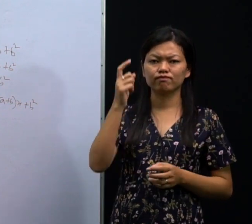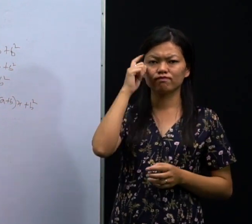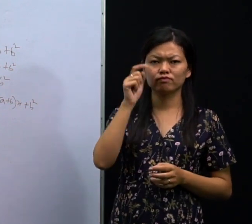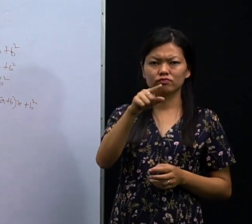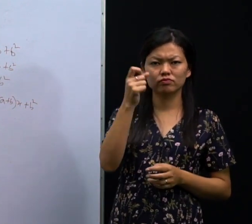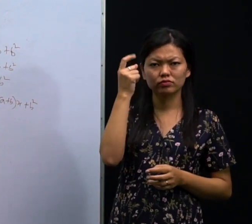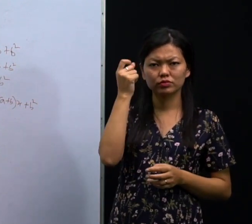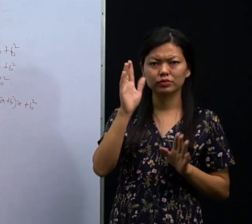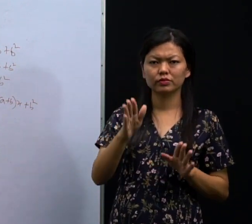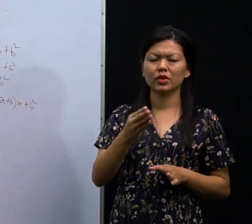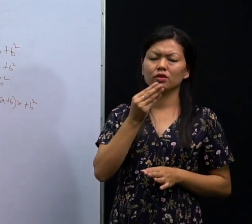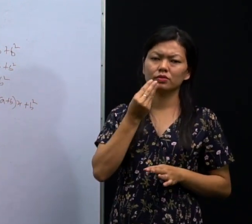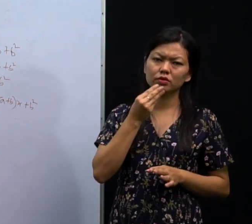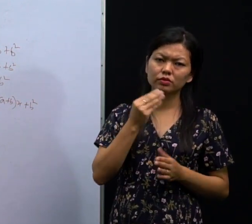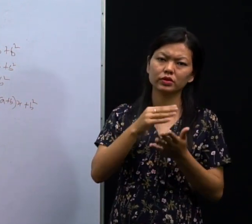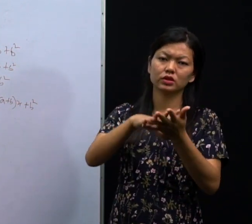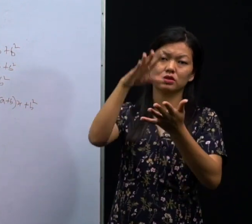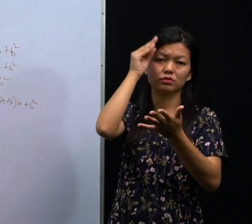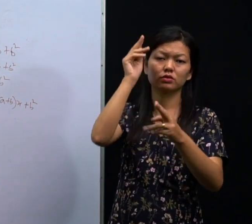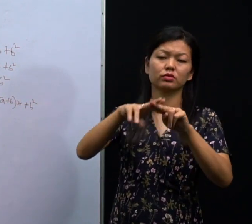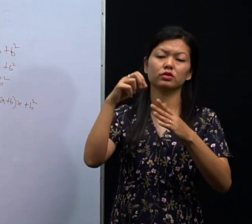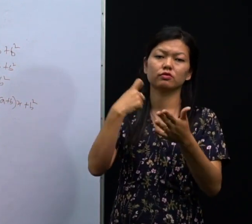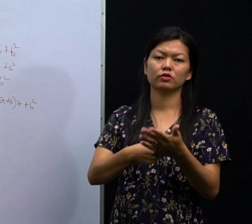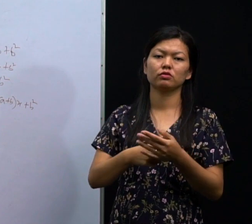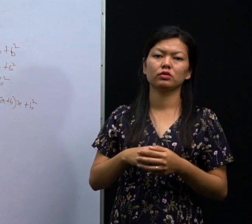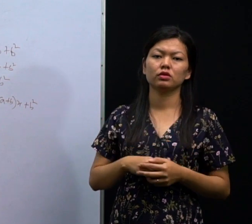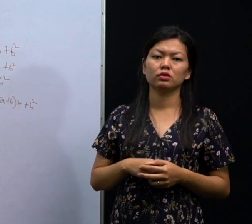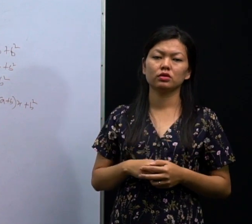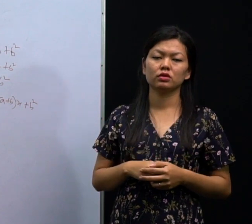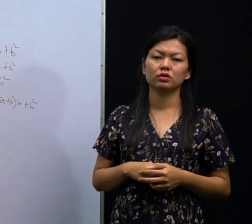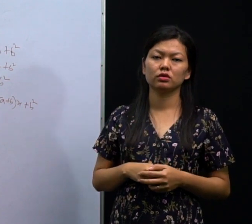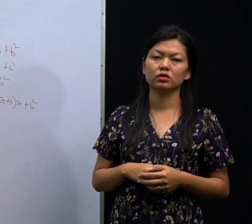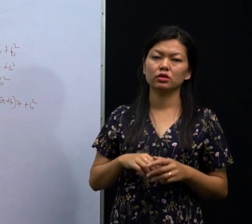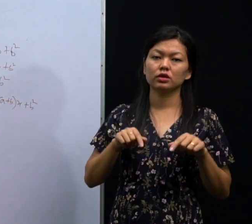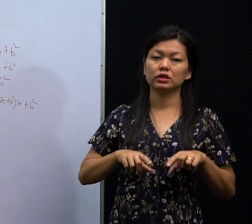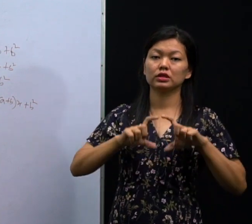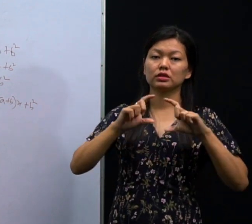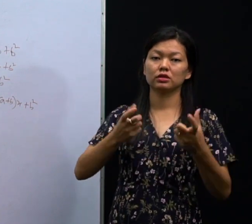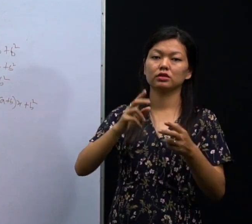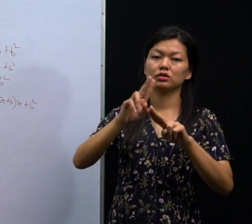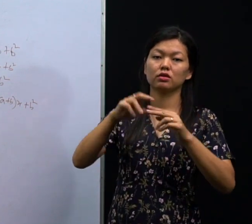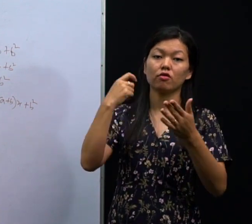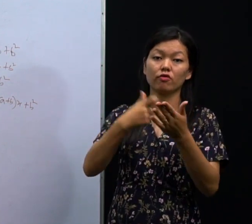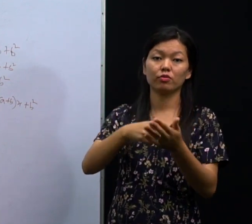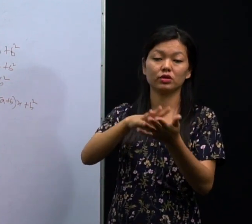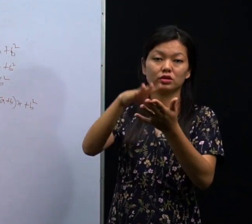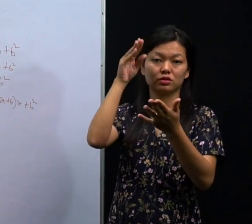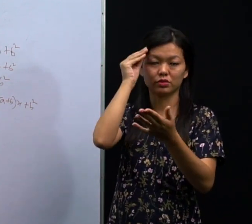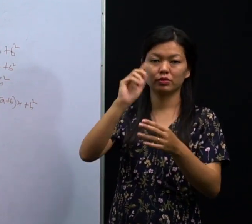understood. Please remember the formula. Then only you can able to. So this class you have to remember the formula this very. Then according to